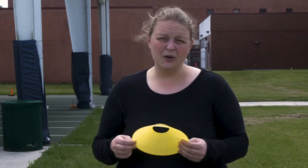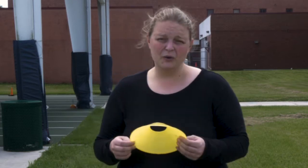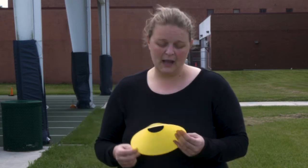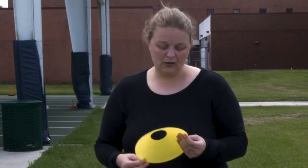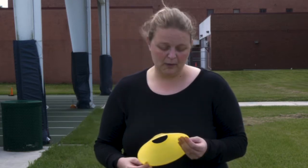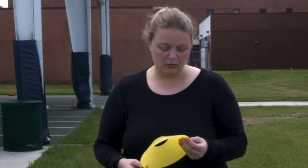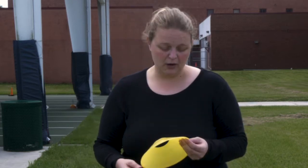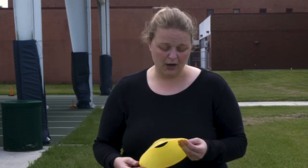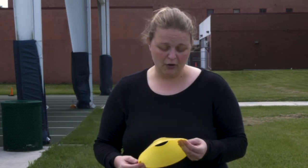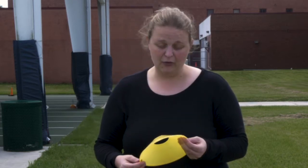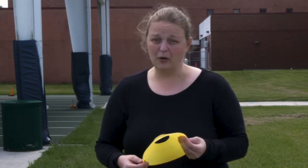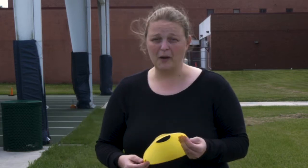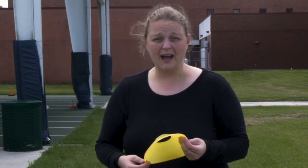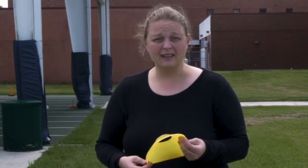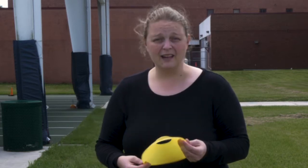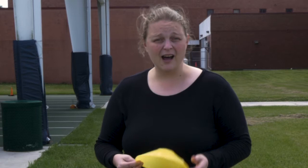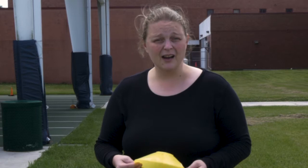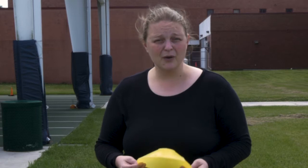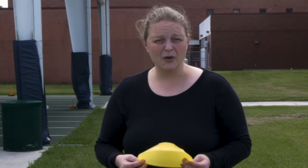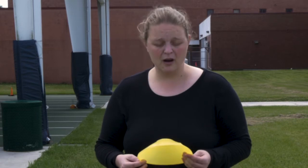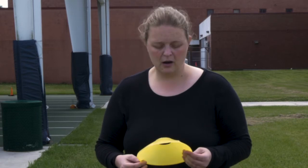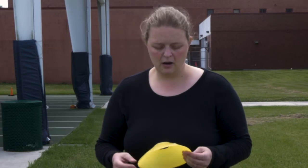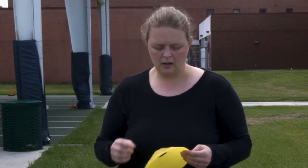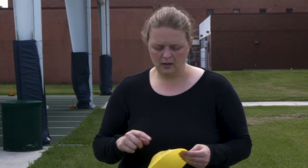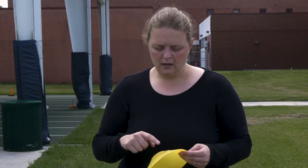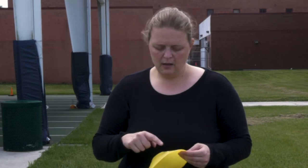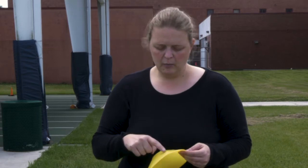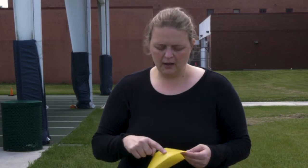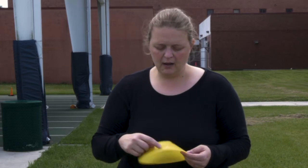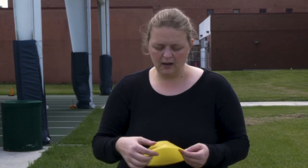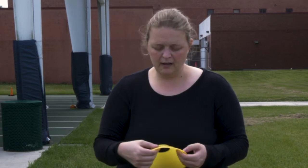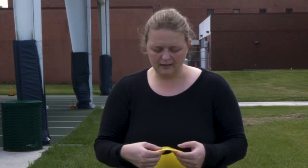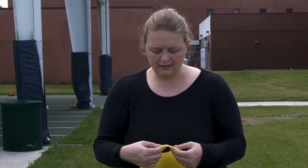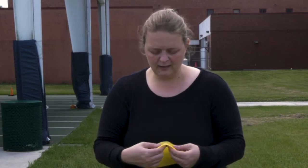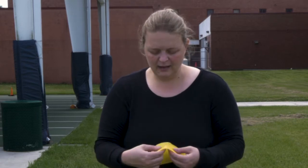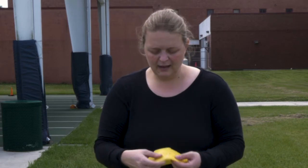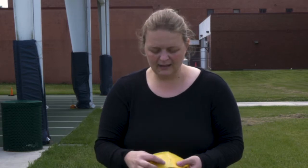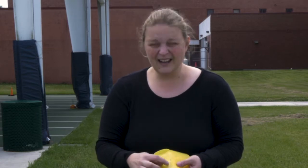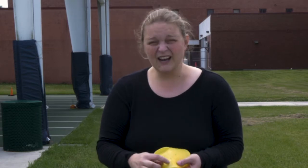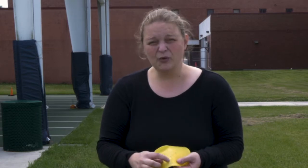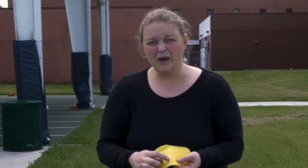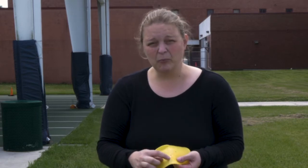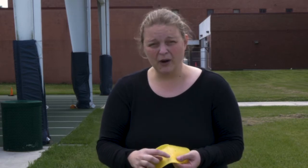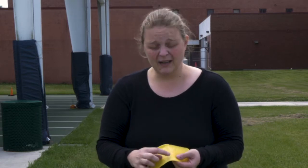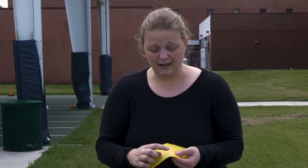cone has been run over by the lawnmower because it's got a rip right